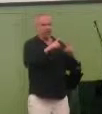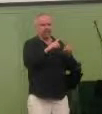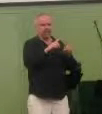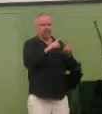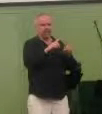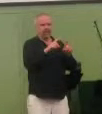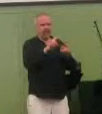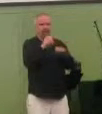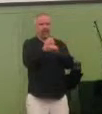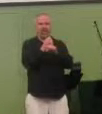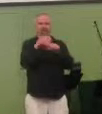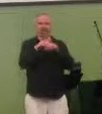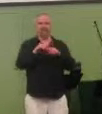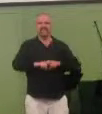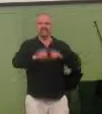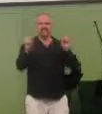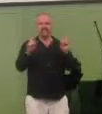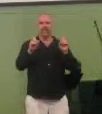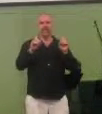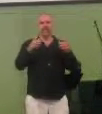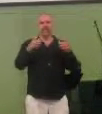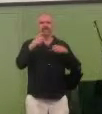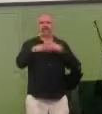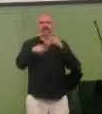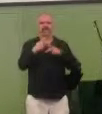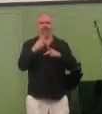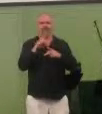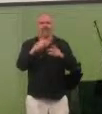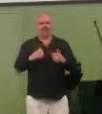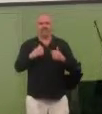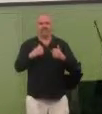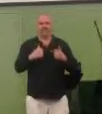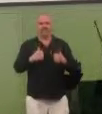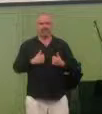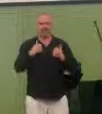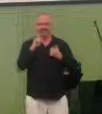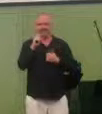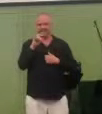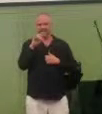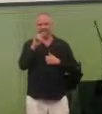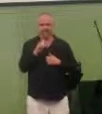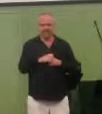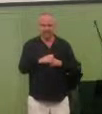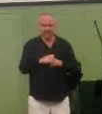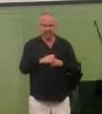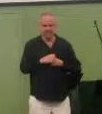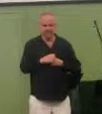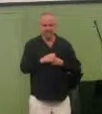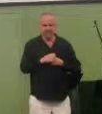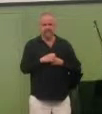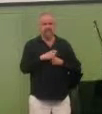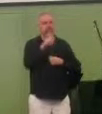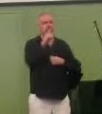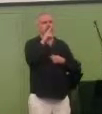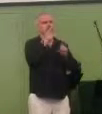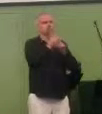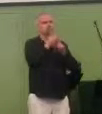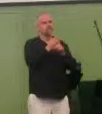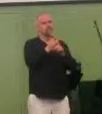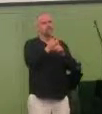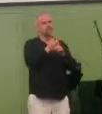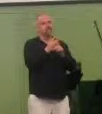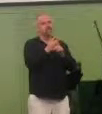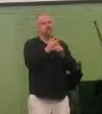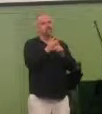men. Lou was in another place altogether. He was, to the world,